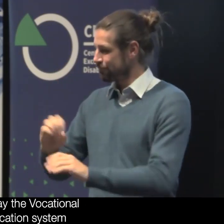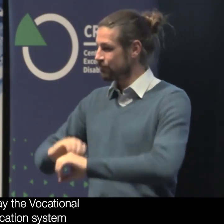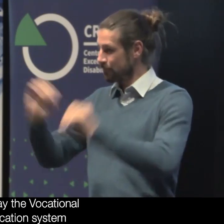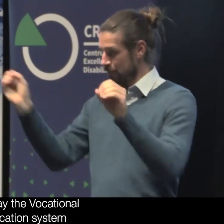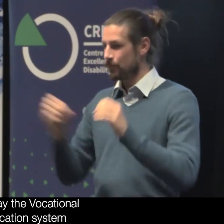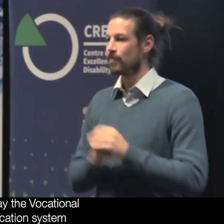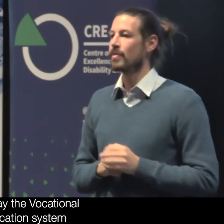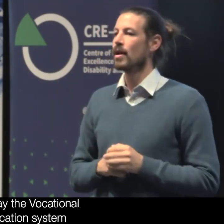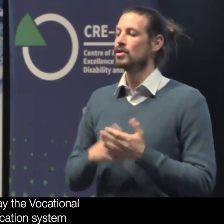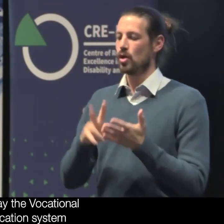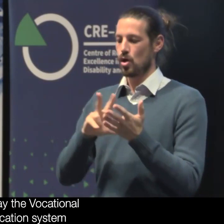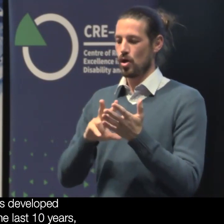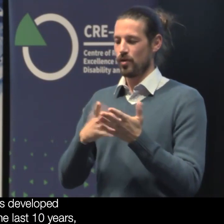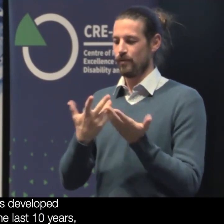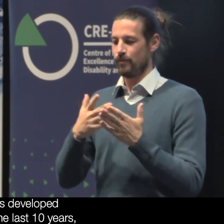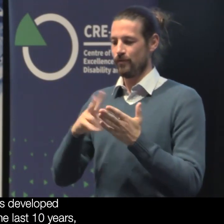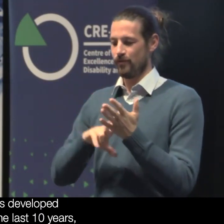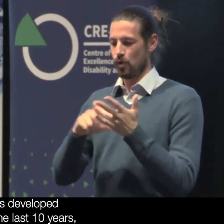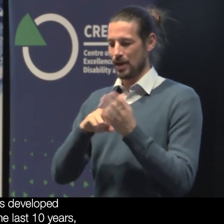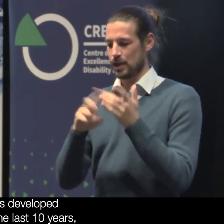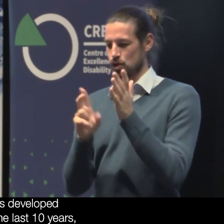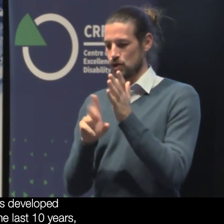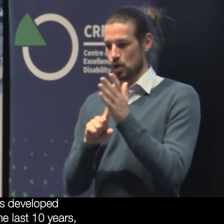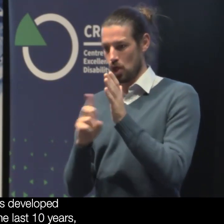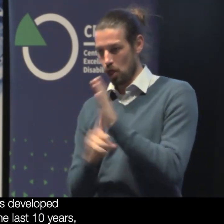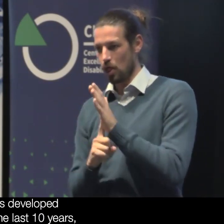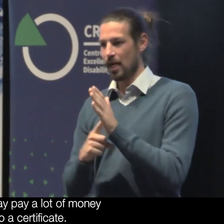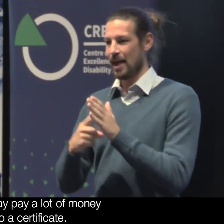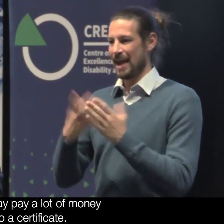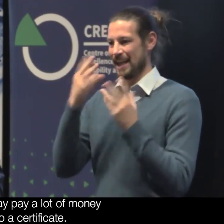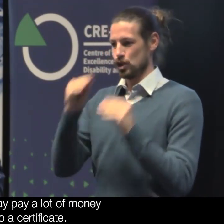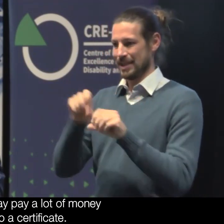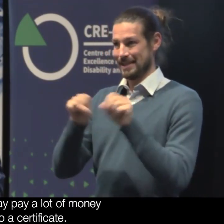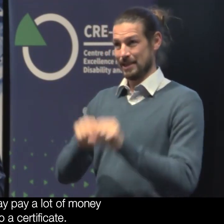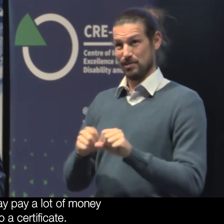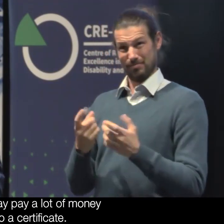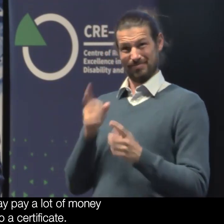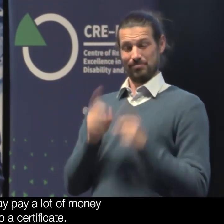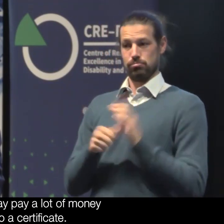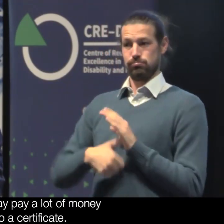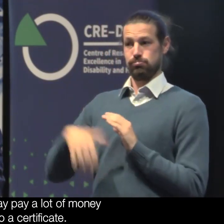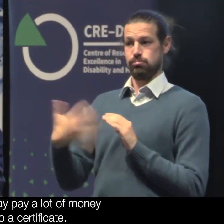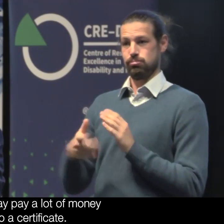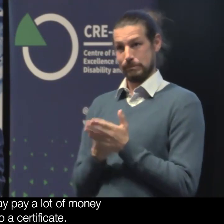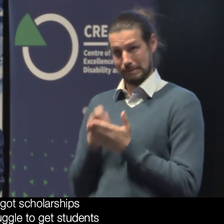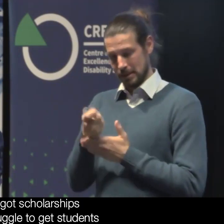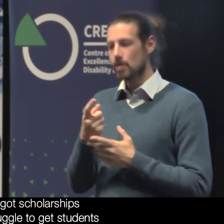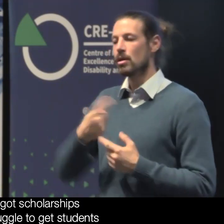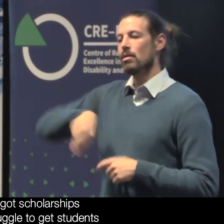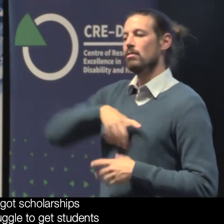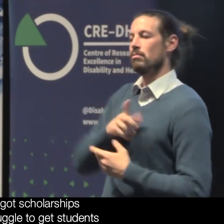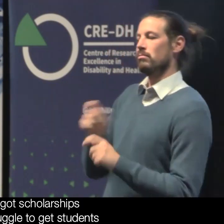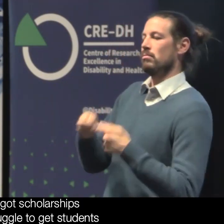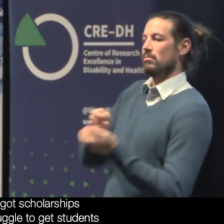vocational education system has developed over the last 10 years, students pay, and they can pay a lot of money to do a certificate. So we've got scholarships, and